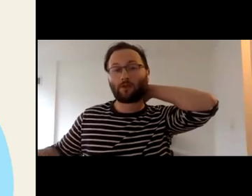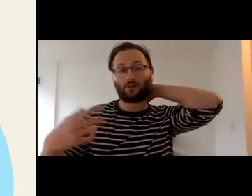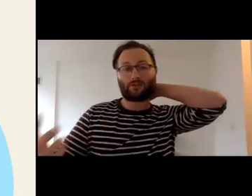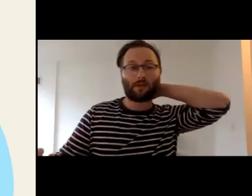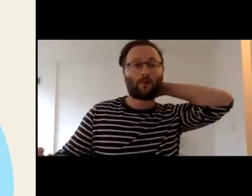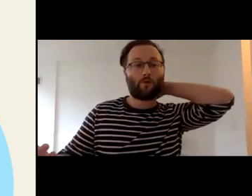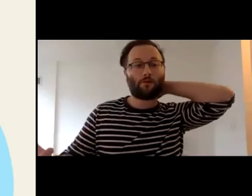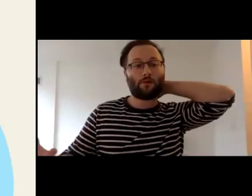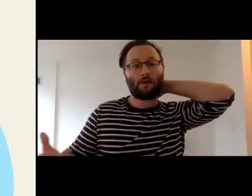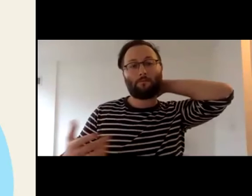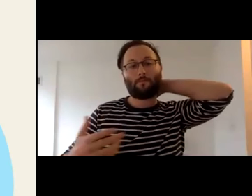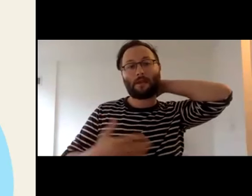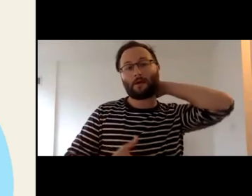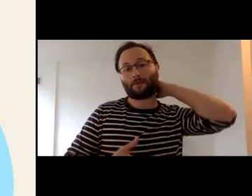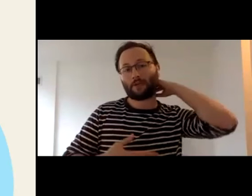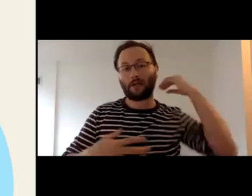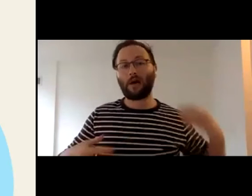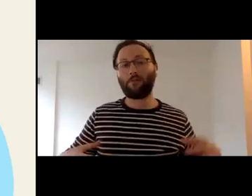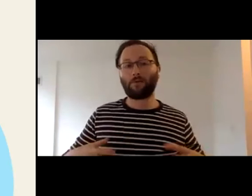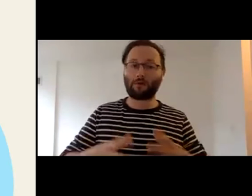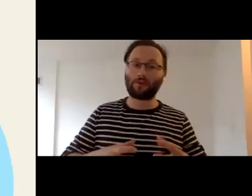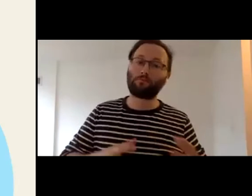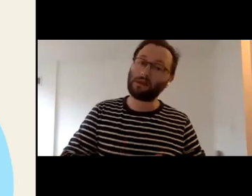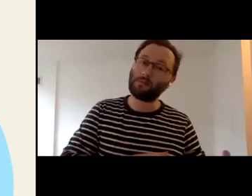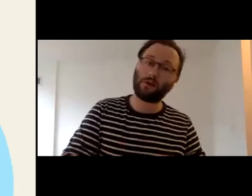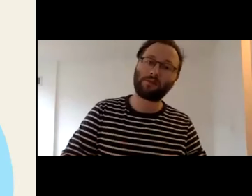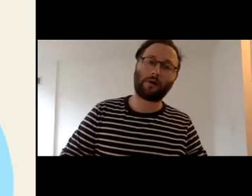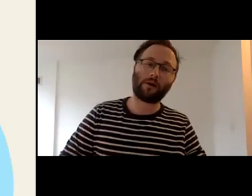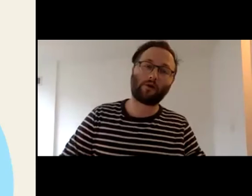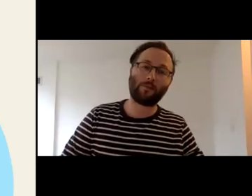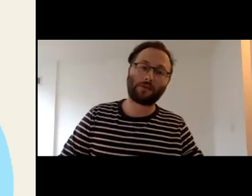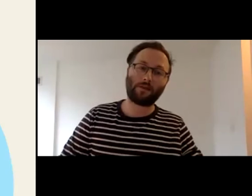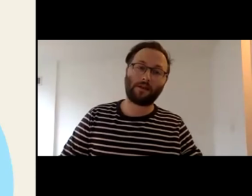working towards the same goal, being able to allow people to be